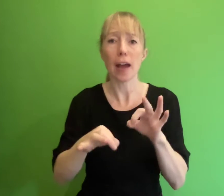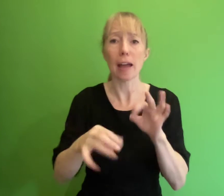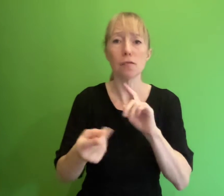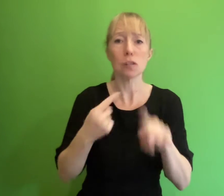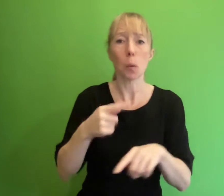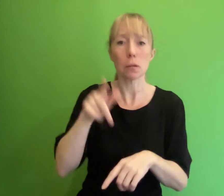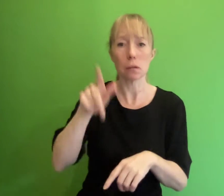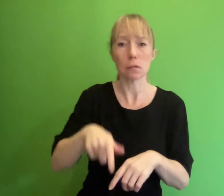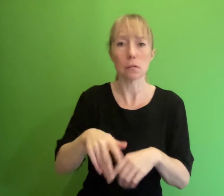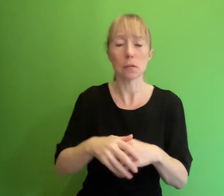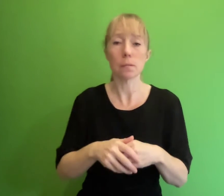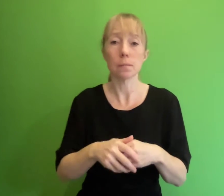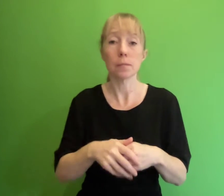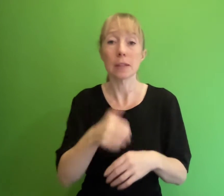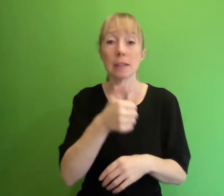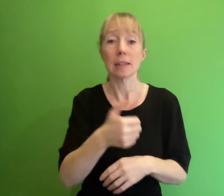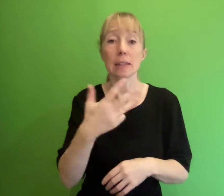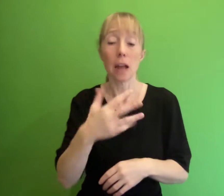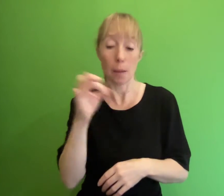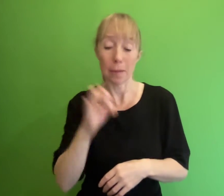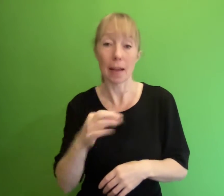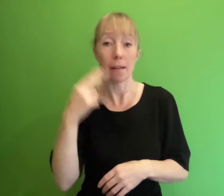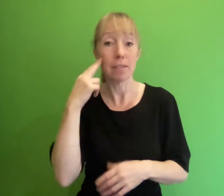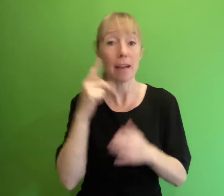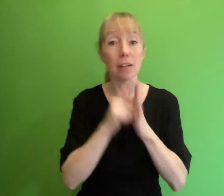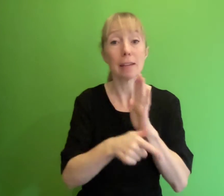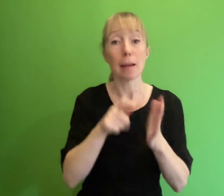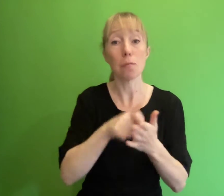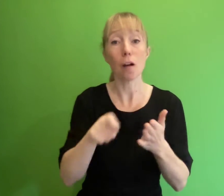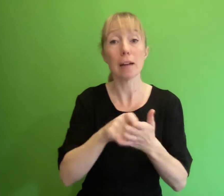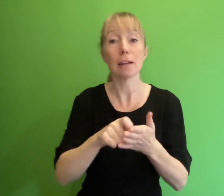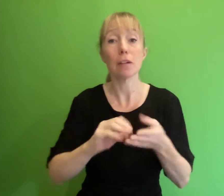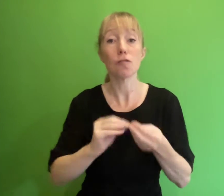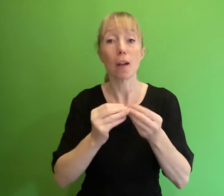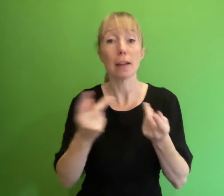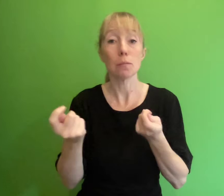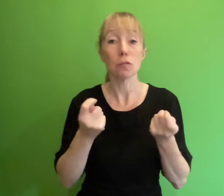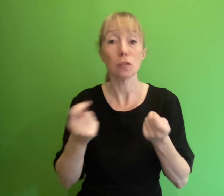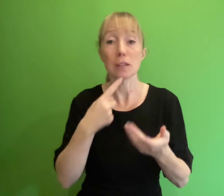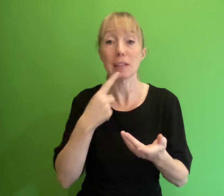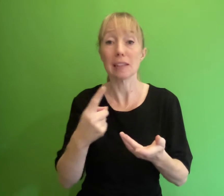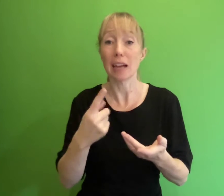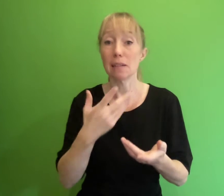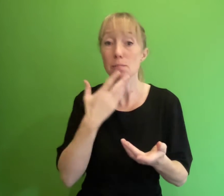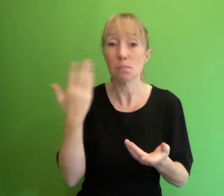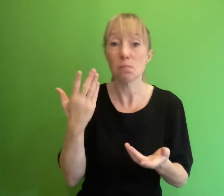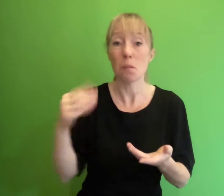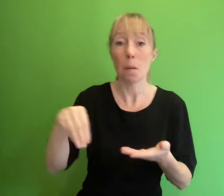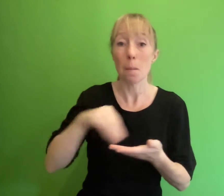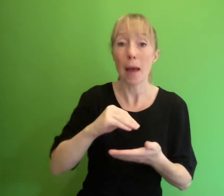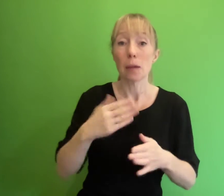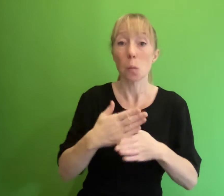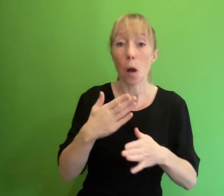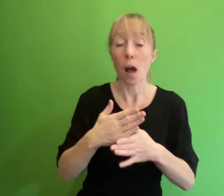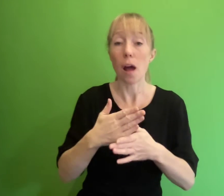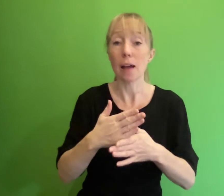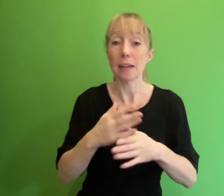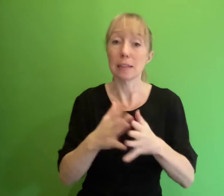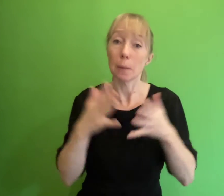69% of deaf and disabled writers and creative producers said that the lack of paid work was their main barrier to accessing literature and progressing